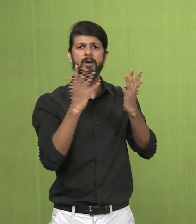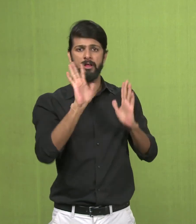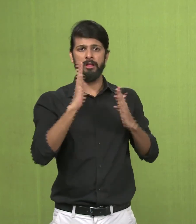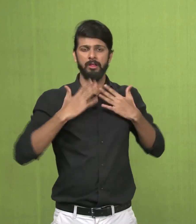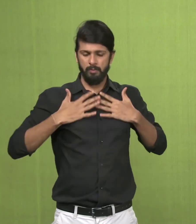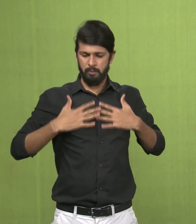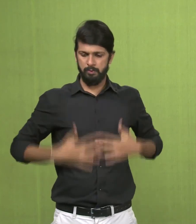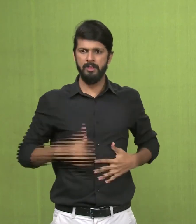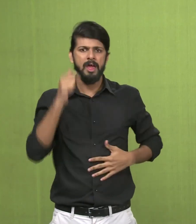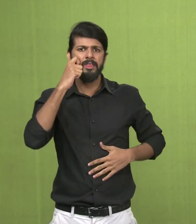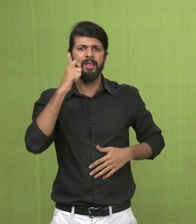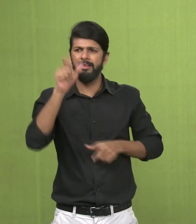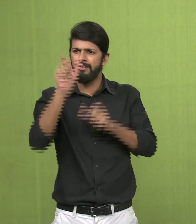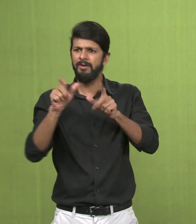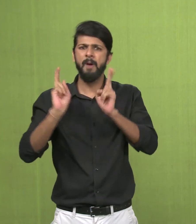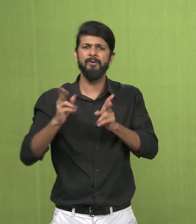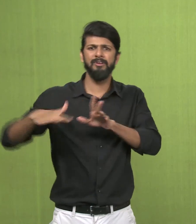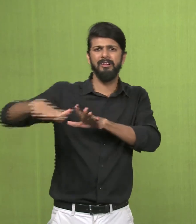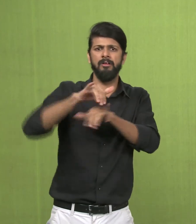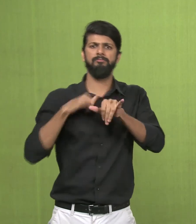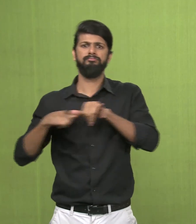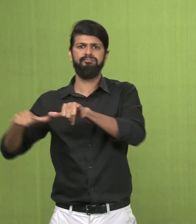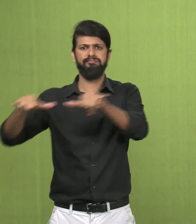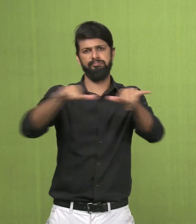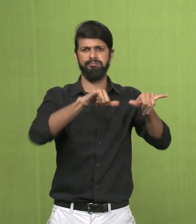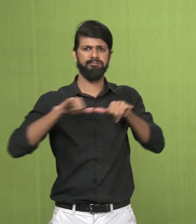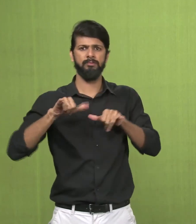boar and the body of a man.